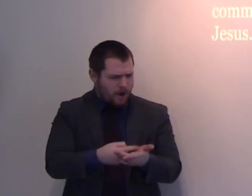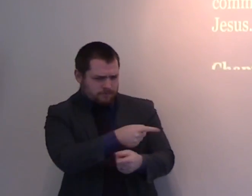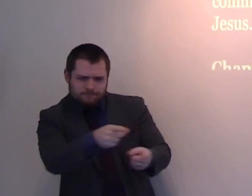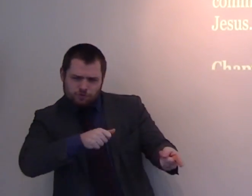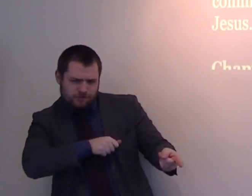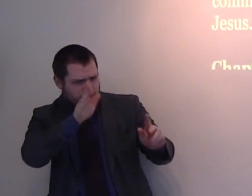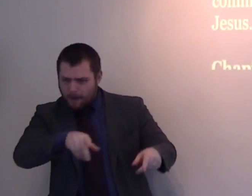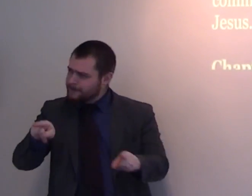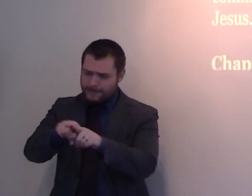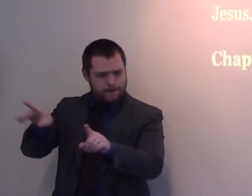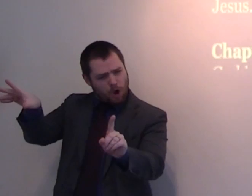copy Jesus.